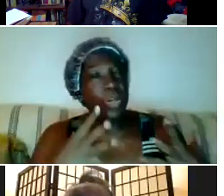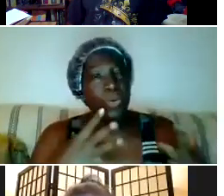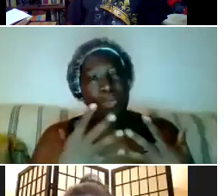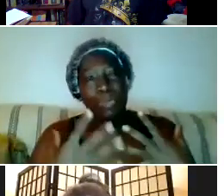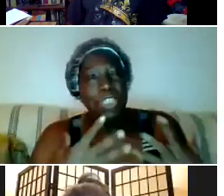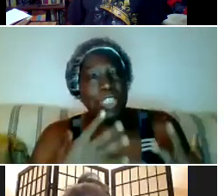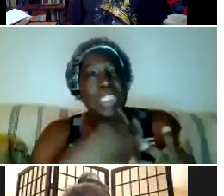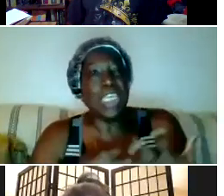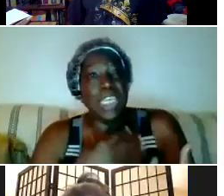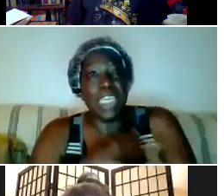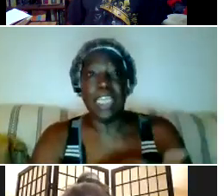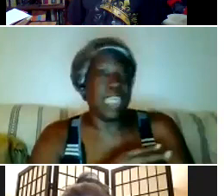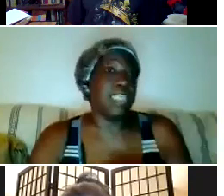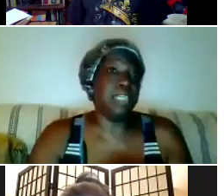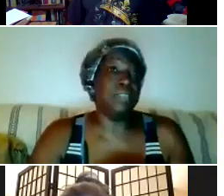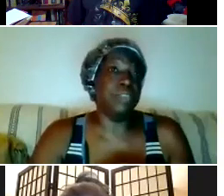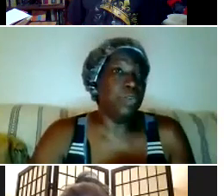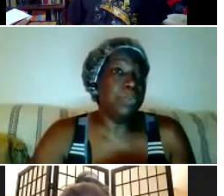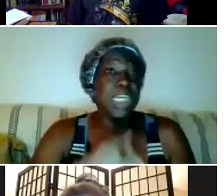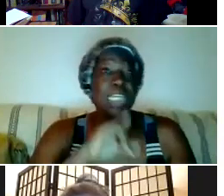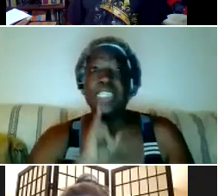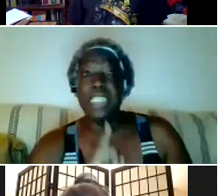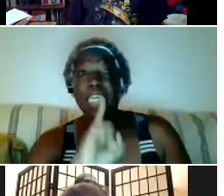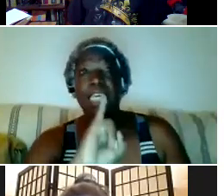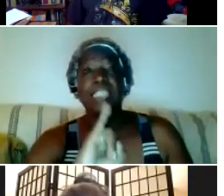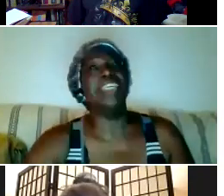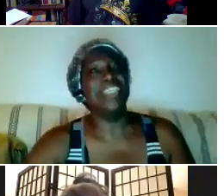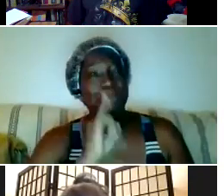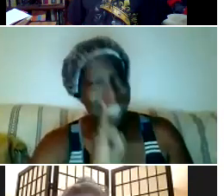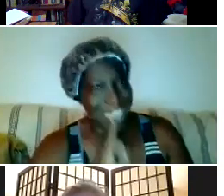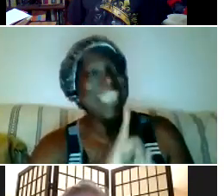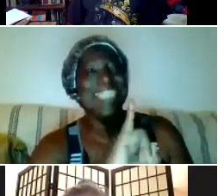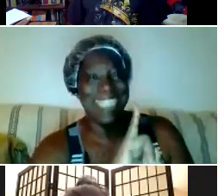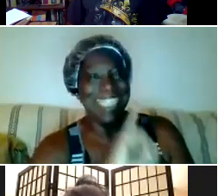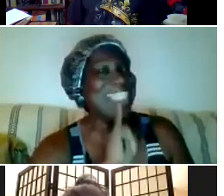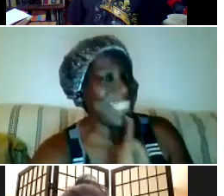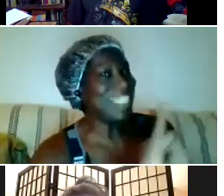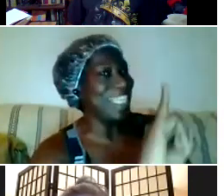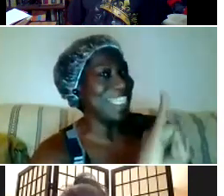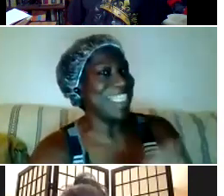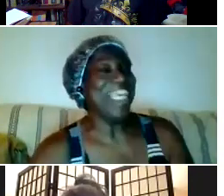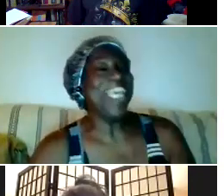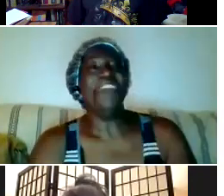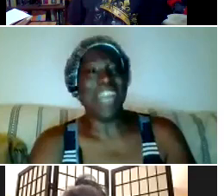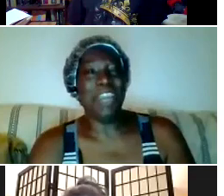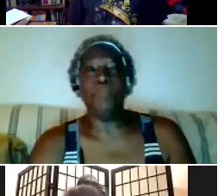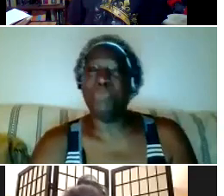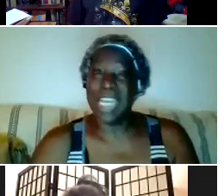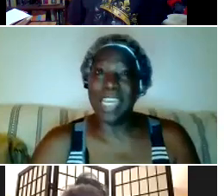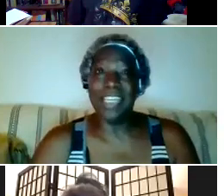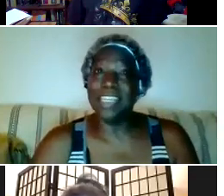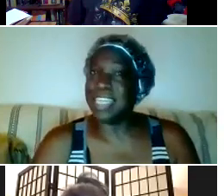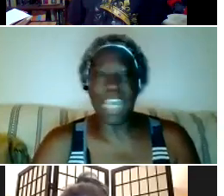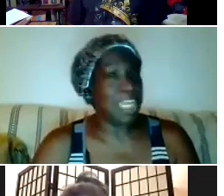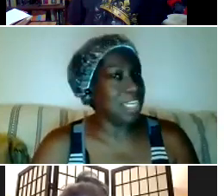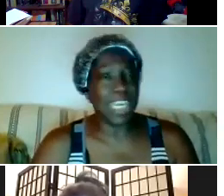you know, you think, yes, ASL do because it's this, which it is. This is, right?